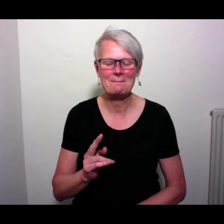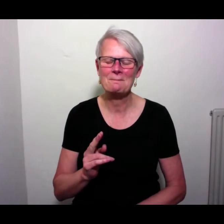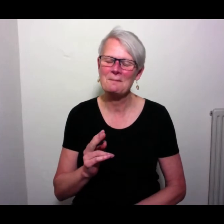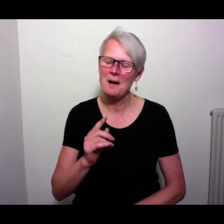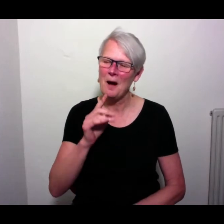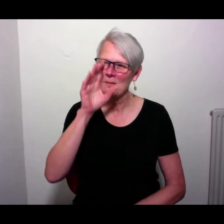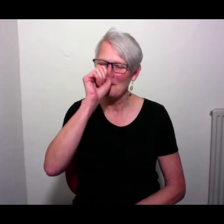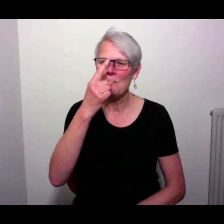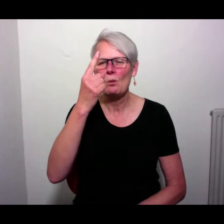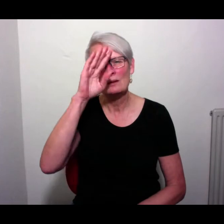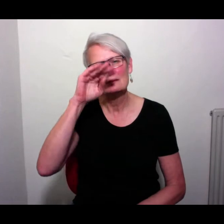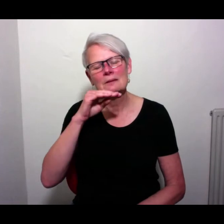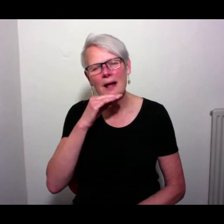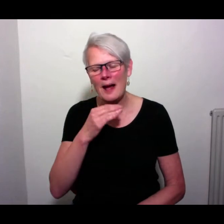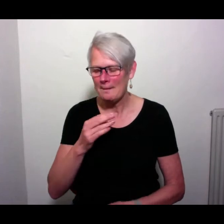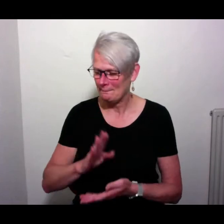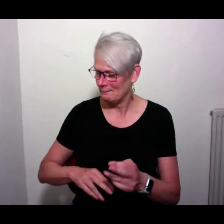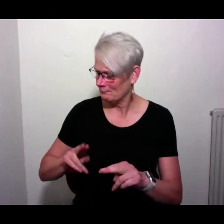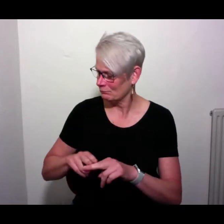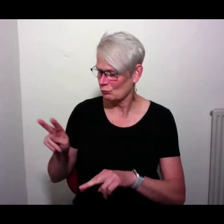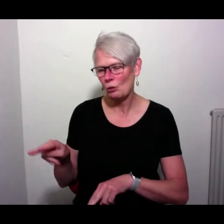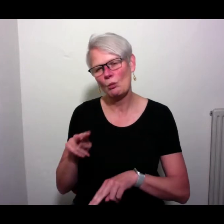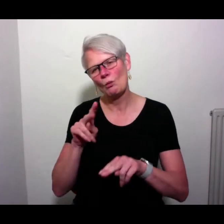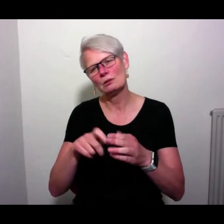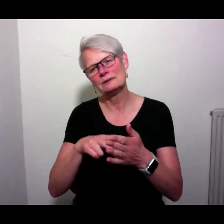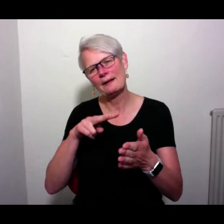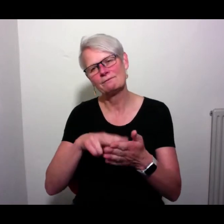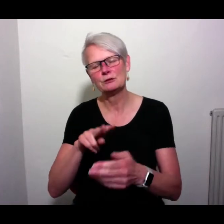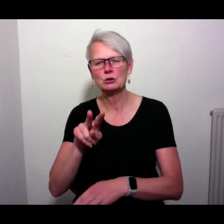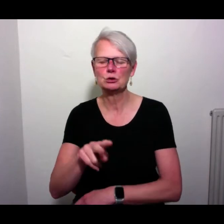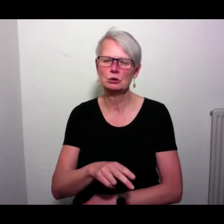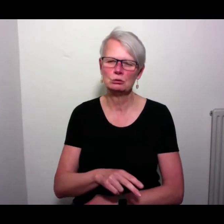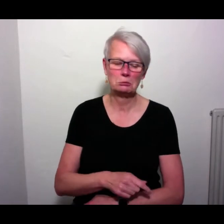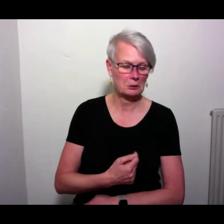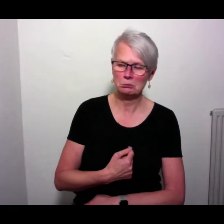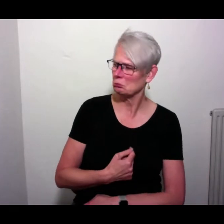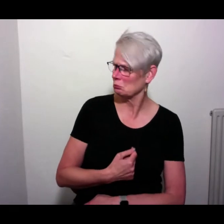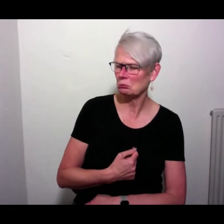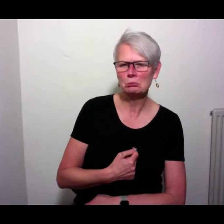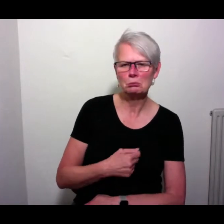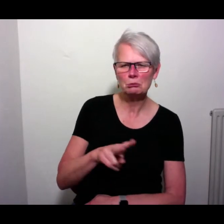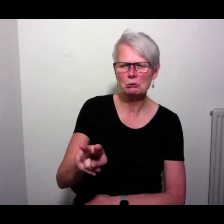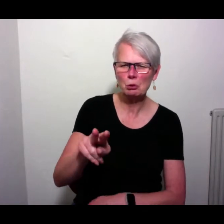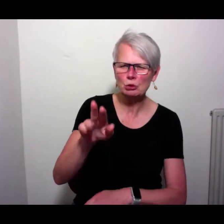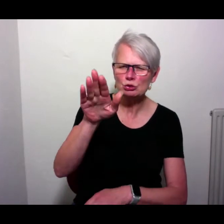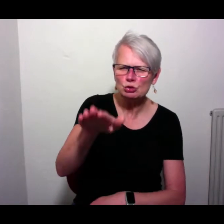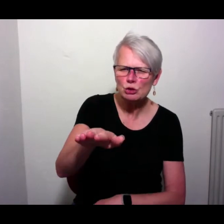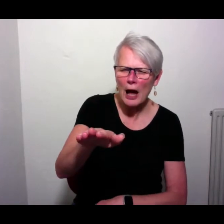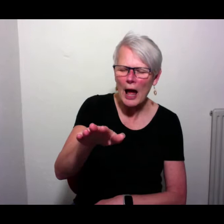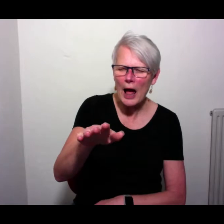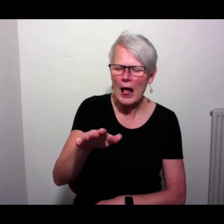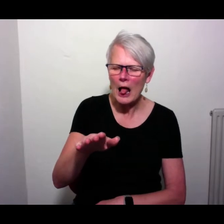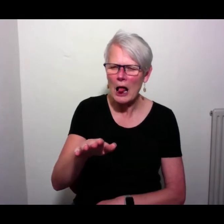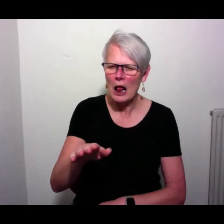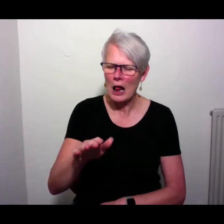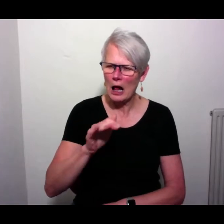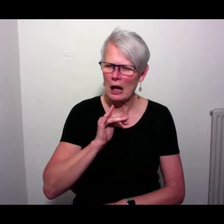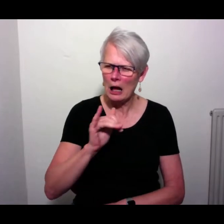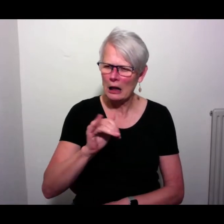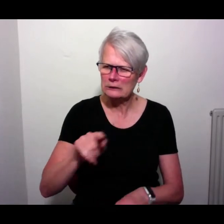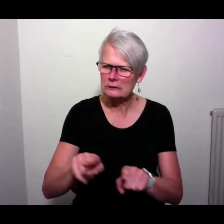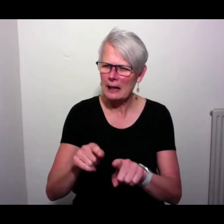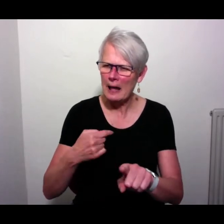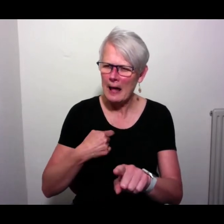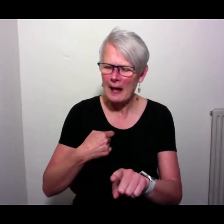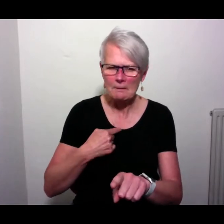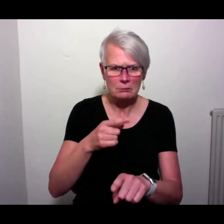one night, my mum and dad were watching a documentary on the telly, and I saw this kid, looked a lot like me. They were